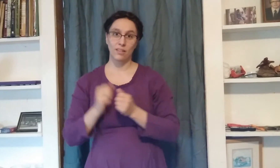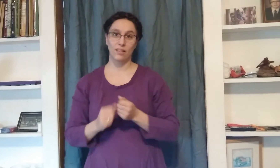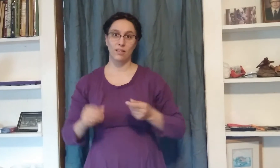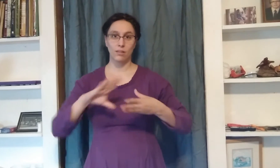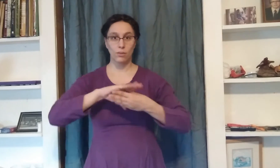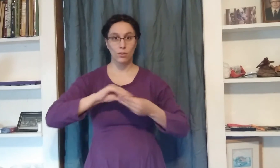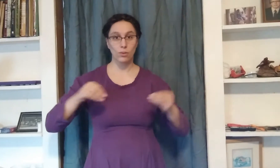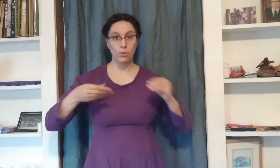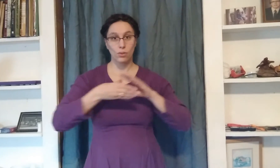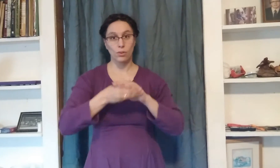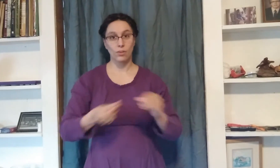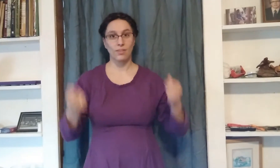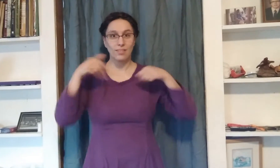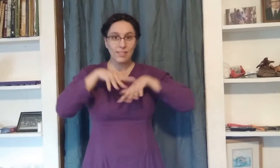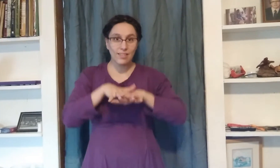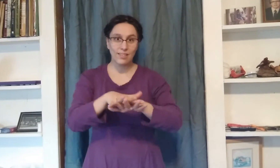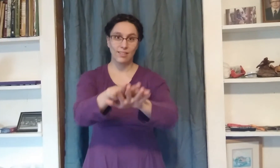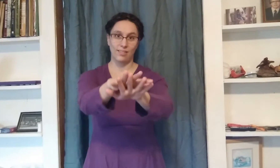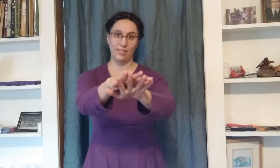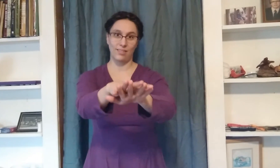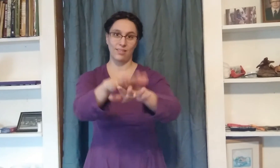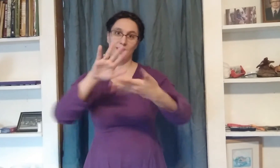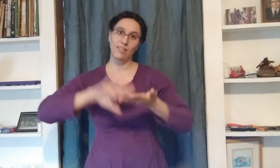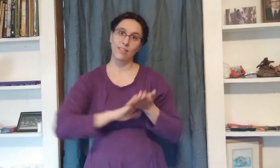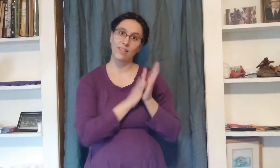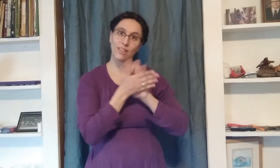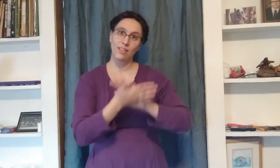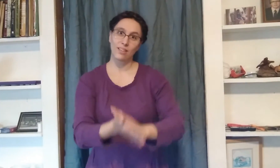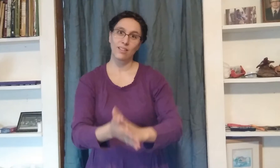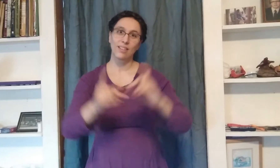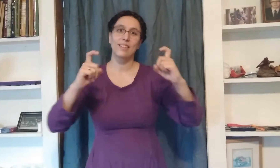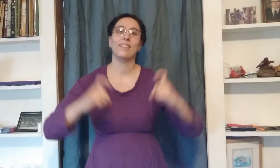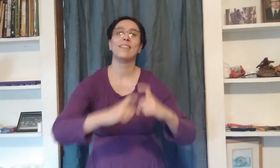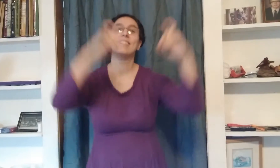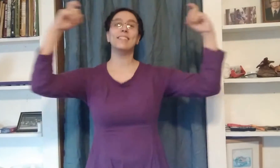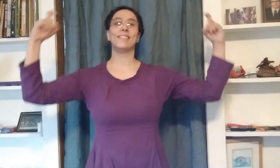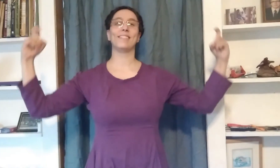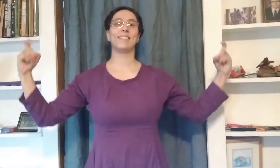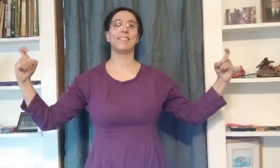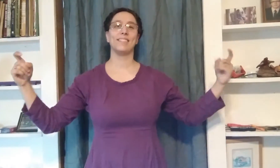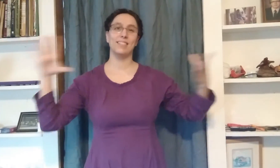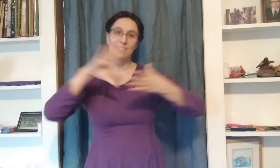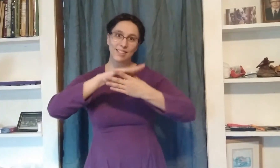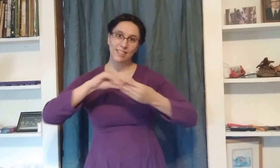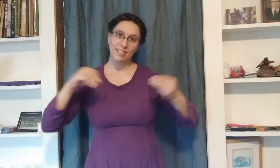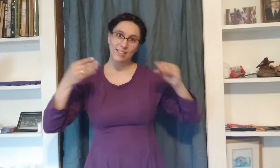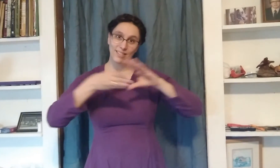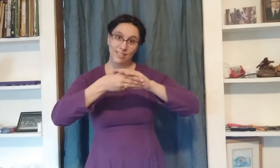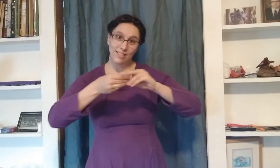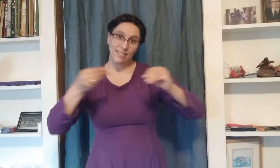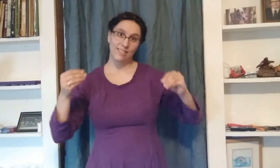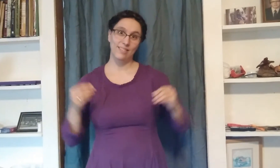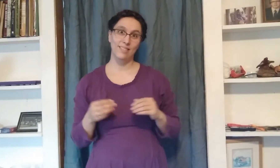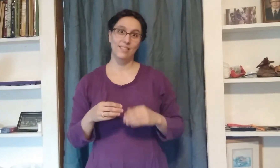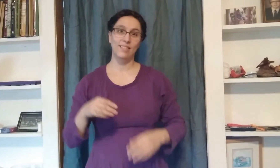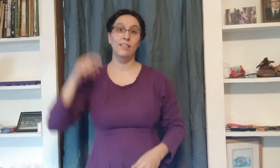to discover that we're each a part of this tapestry. That much is clear. In